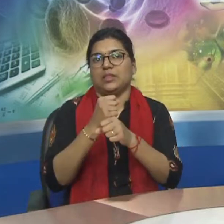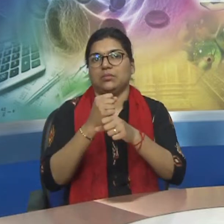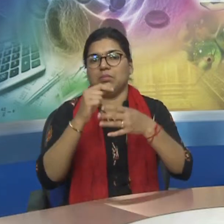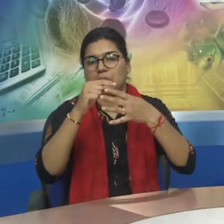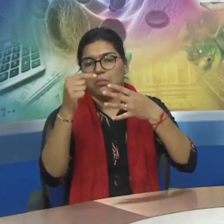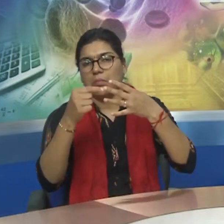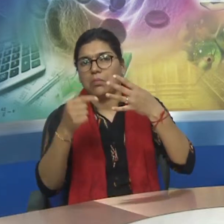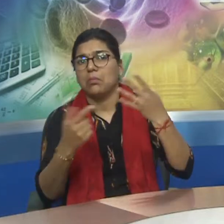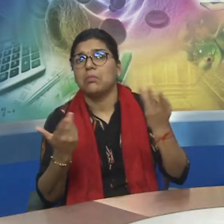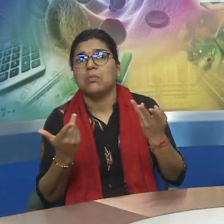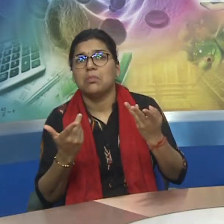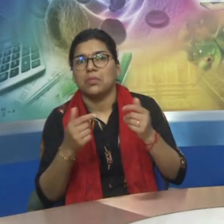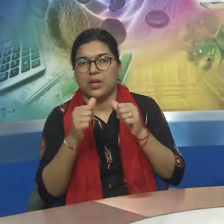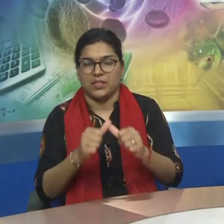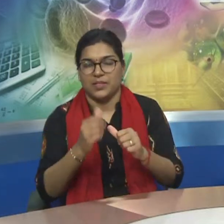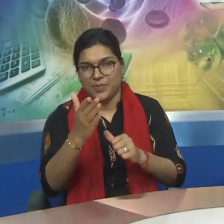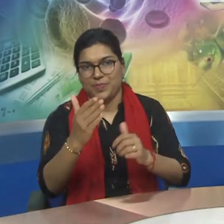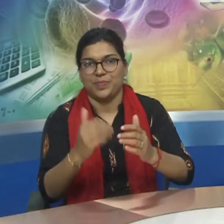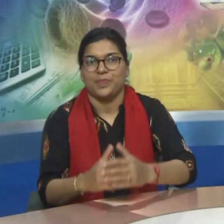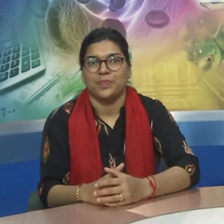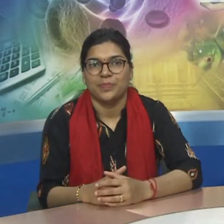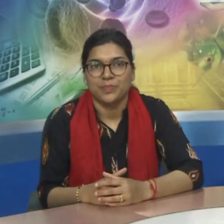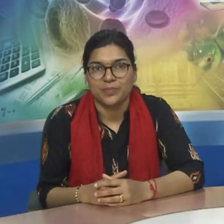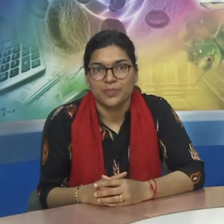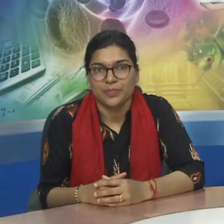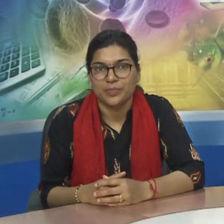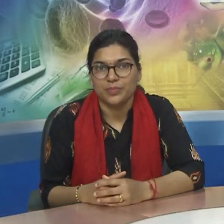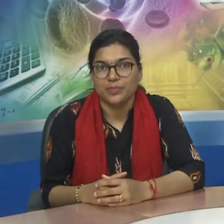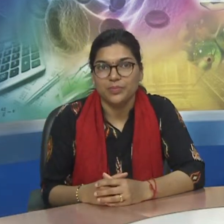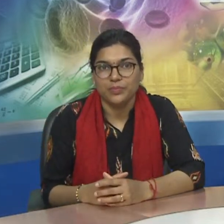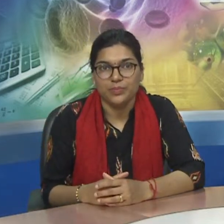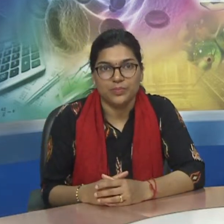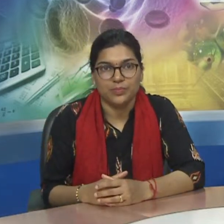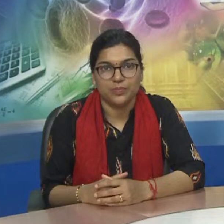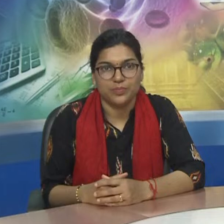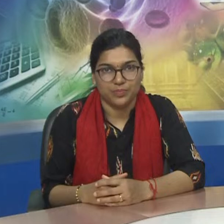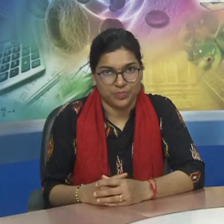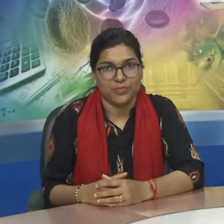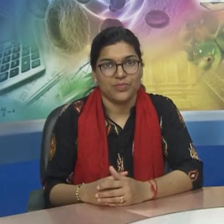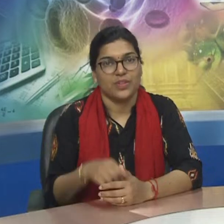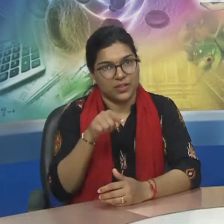DOC. And option D is JPG. So the correct option is